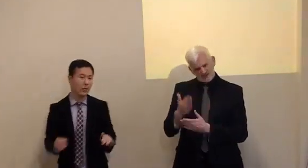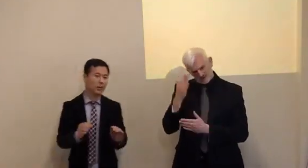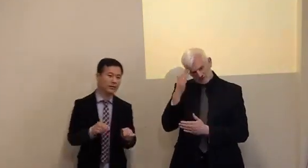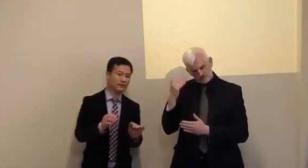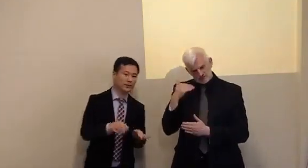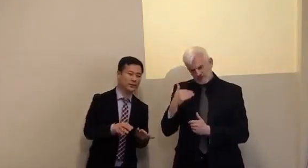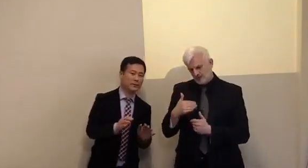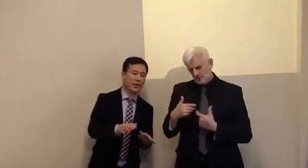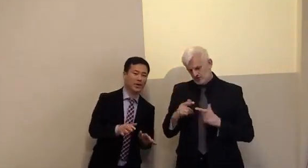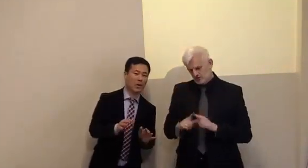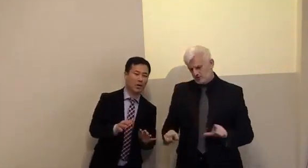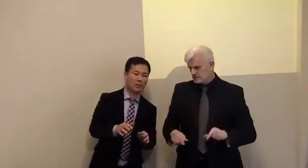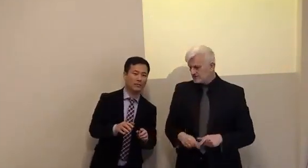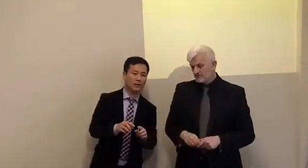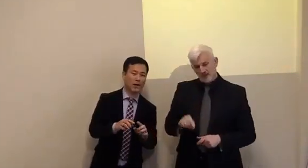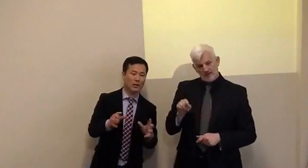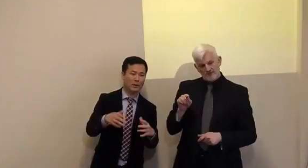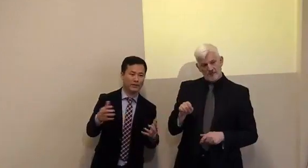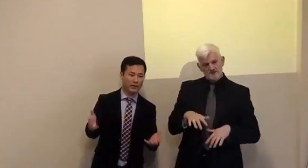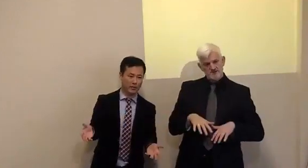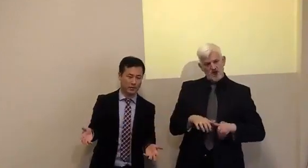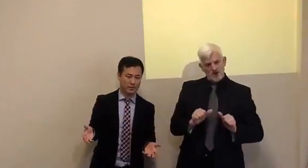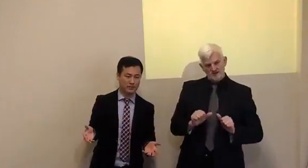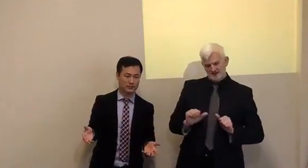was the first beginning of our family work.